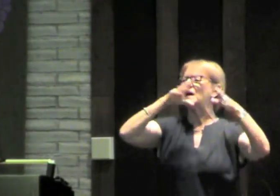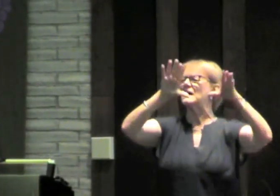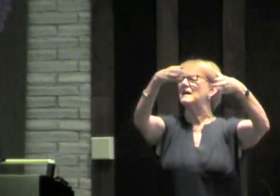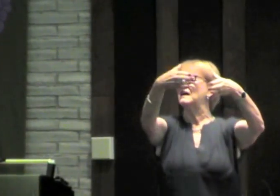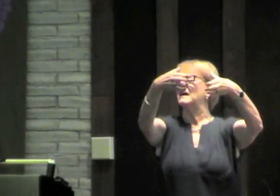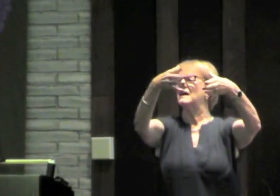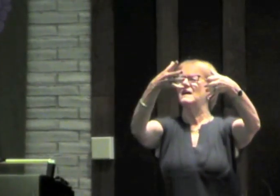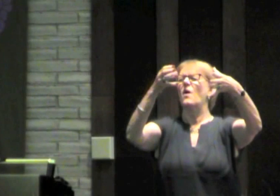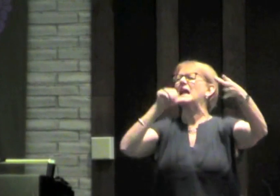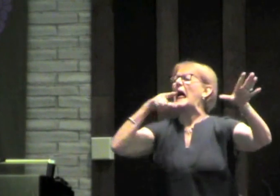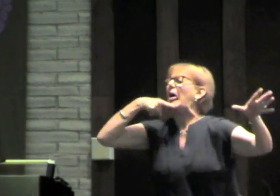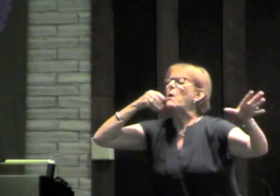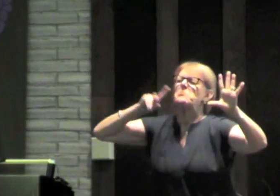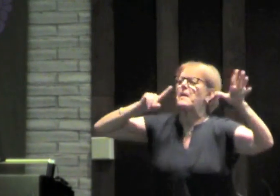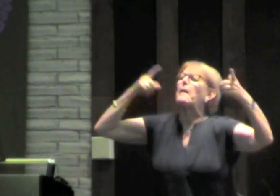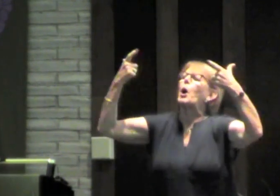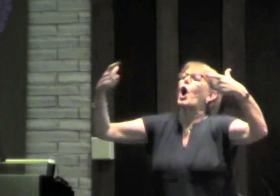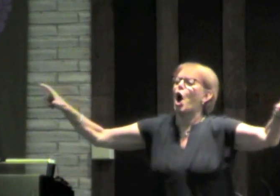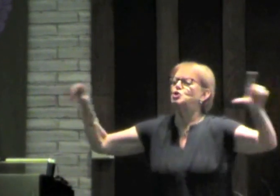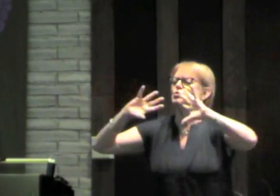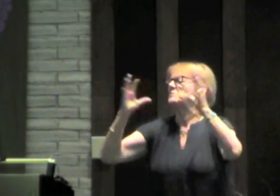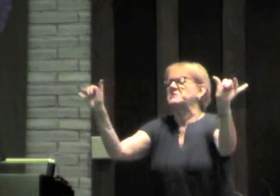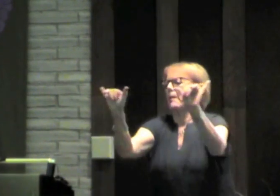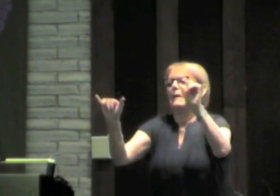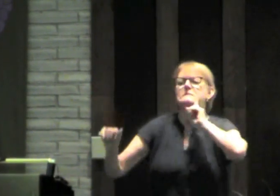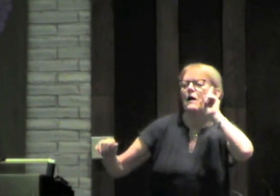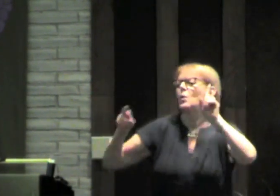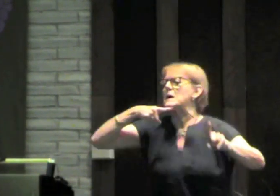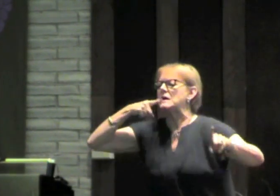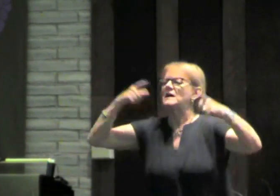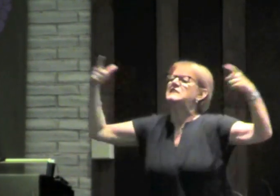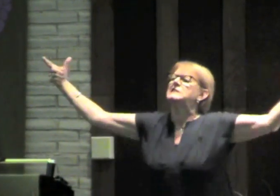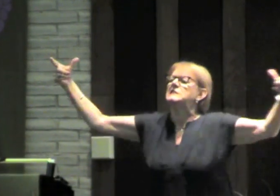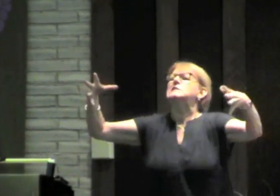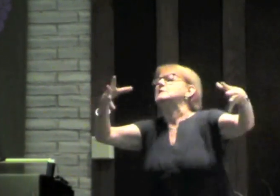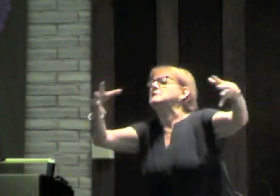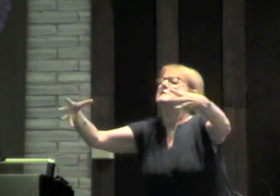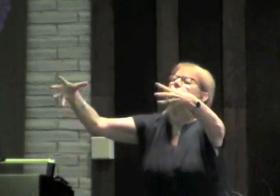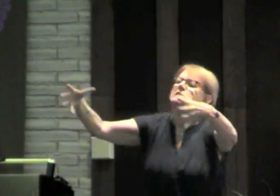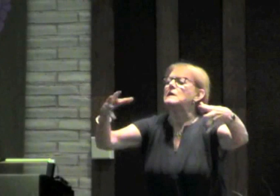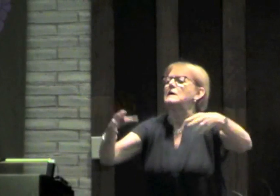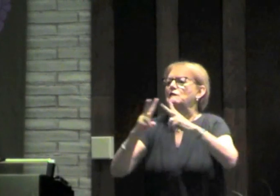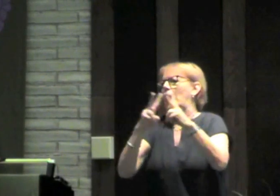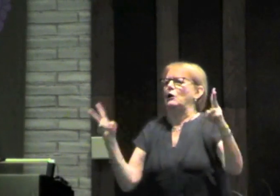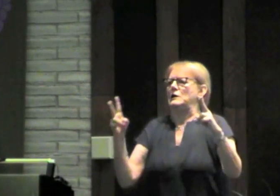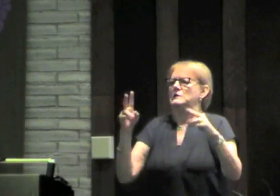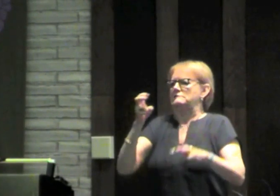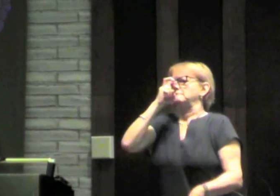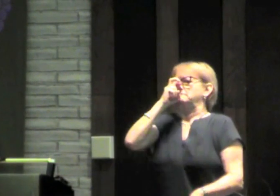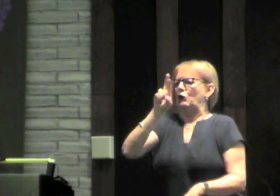go any of the hearing tours or any of the large groups, whether it was a deaf group or a hearing group. We didn't want to do that